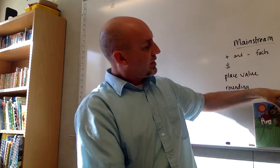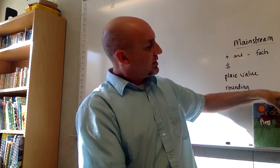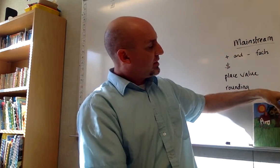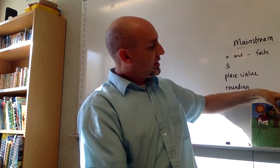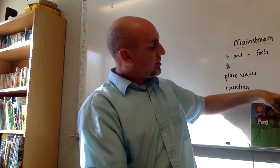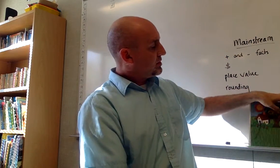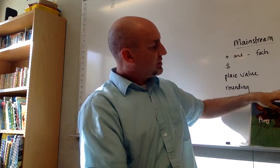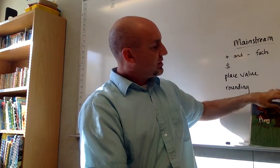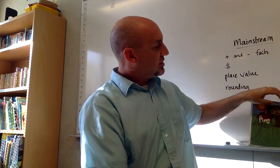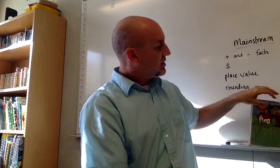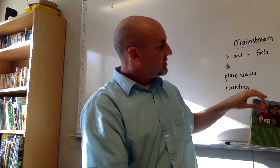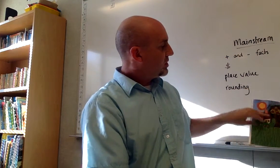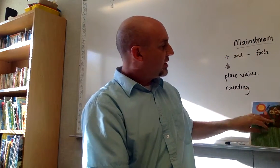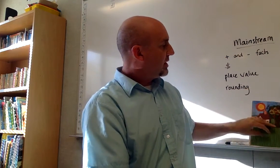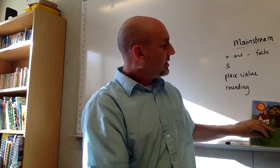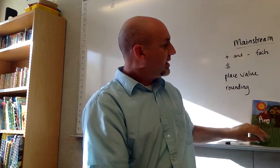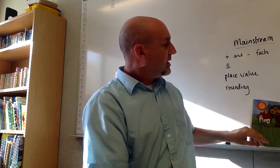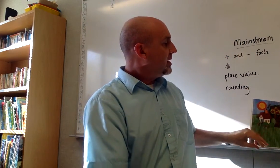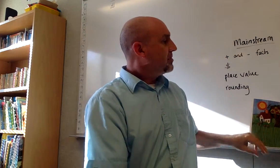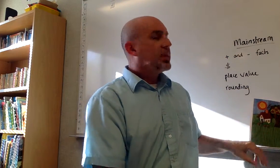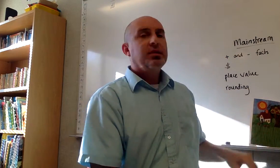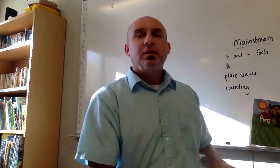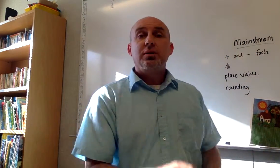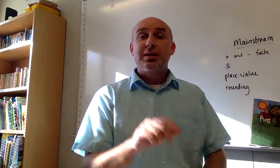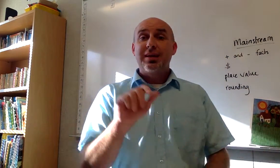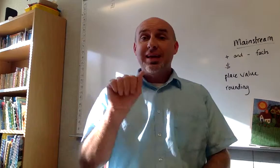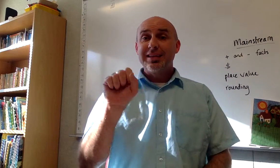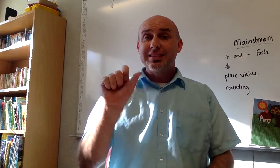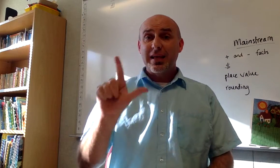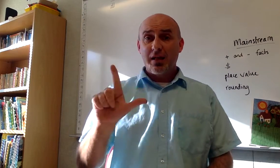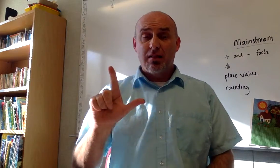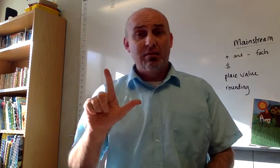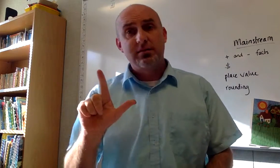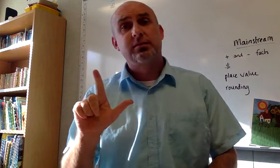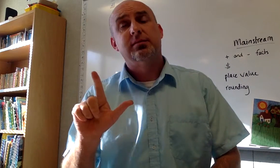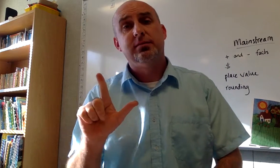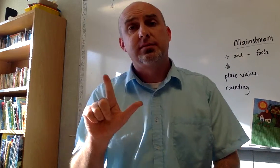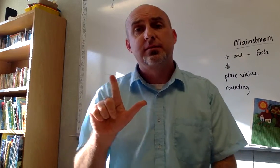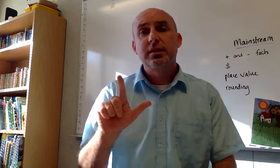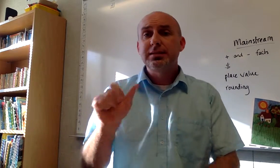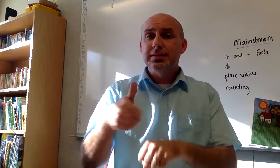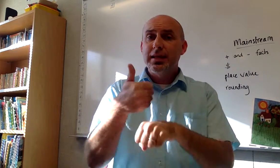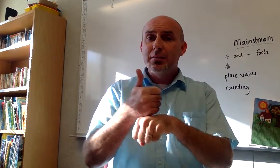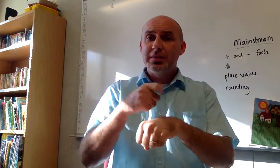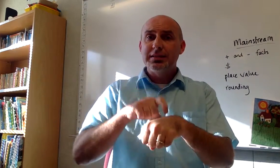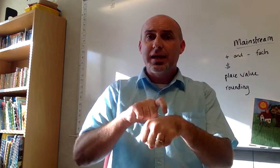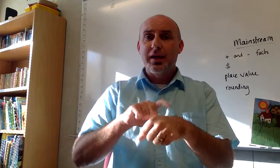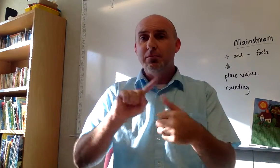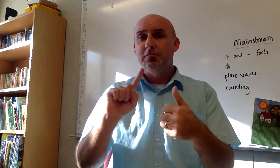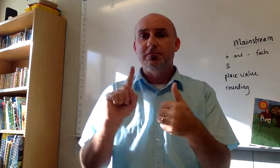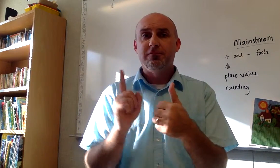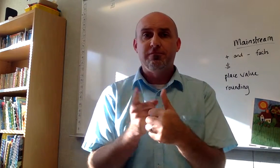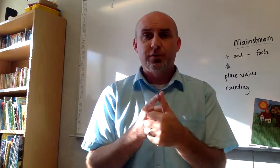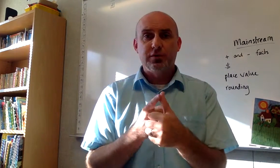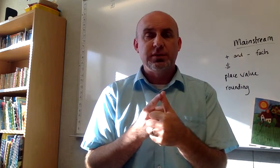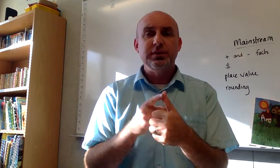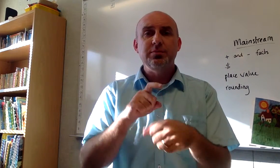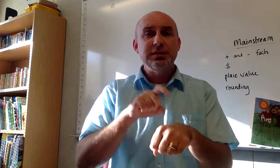that they use for the story. Now in ASL, they set up the time first. They set up the